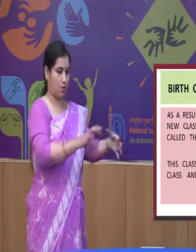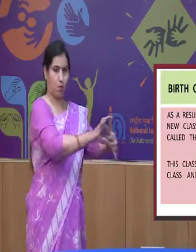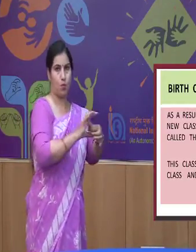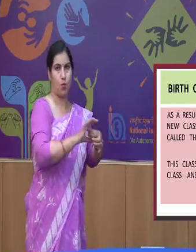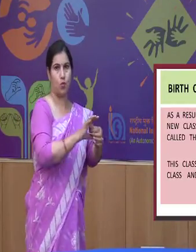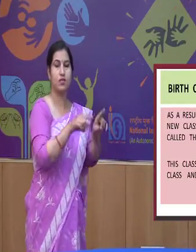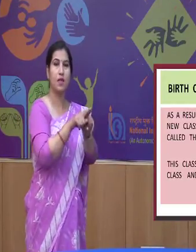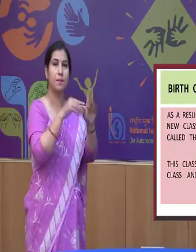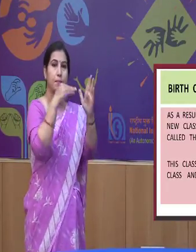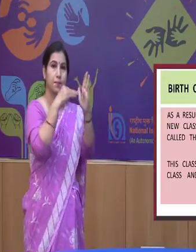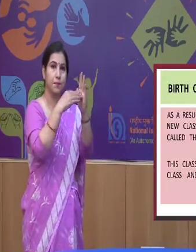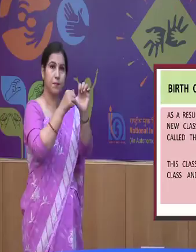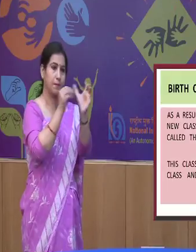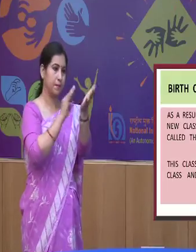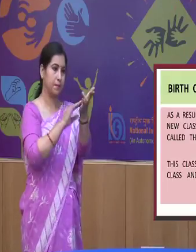the zamindars.